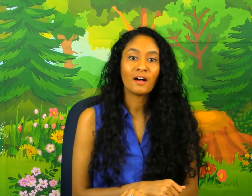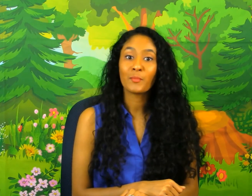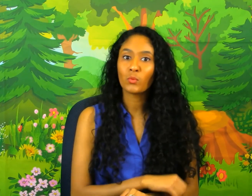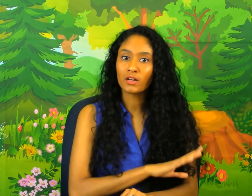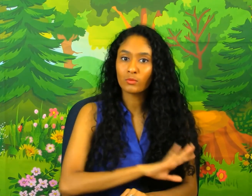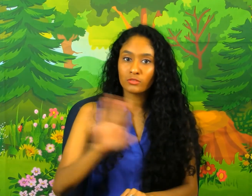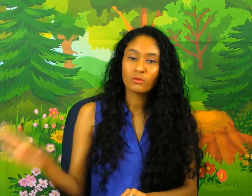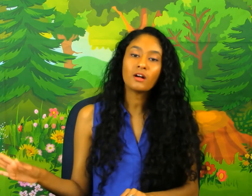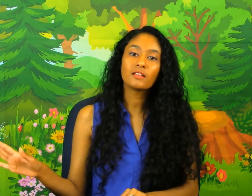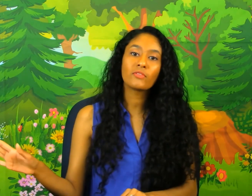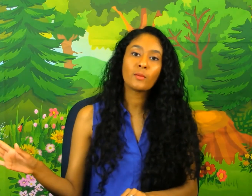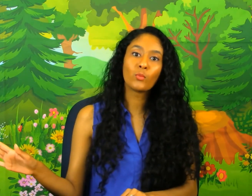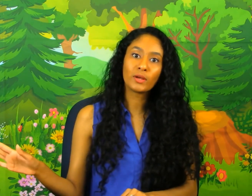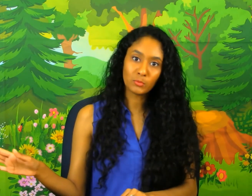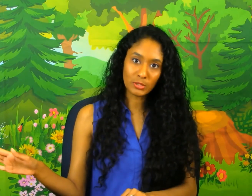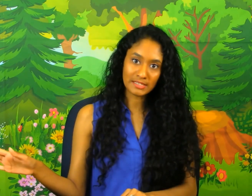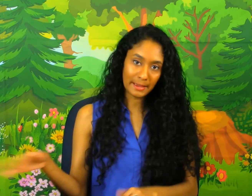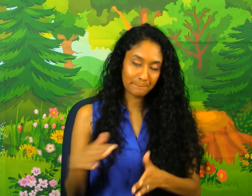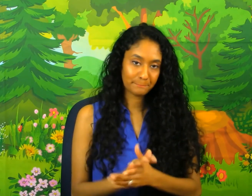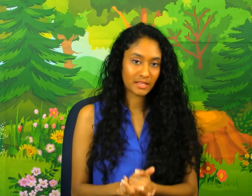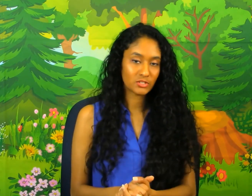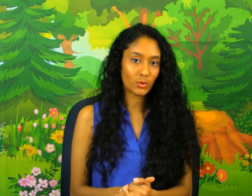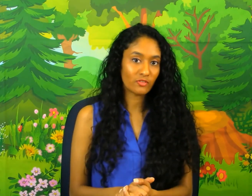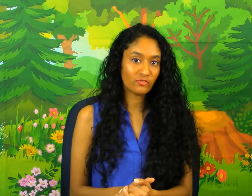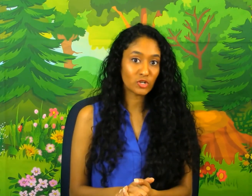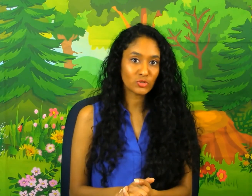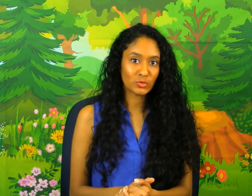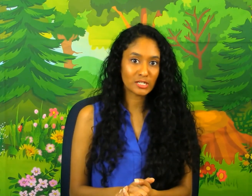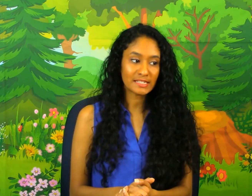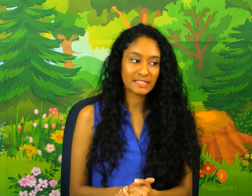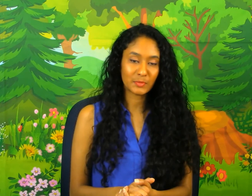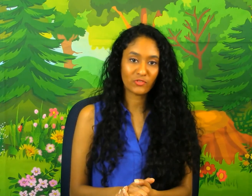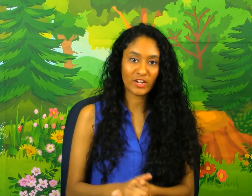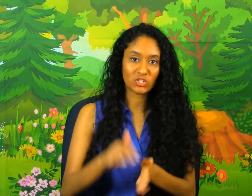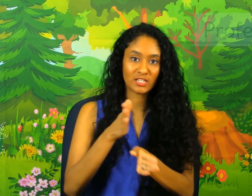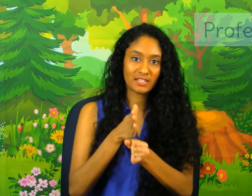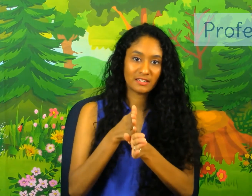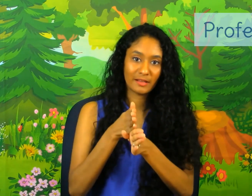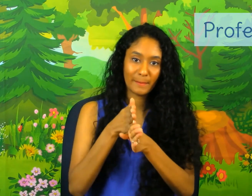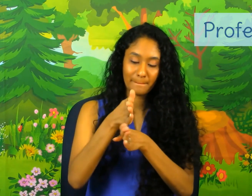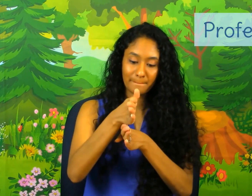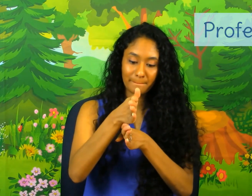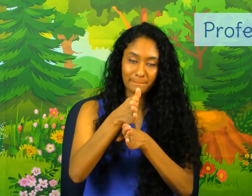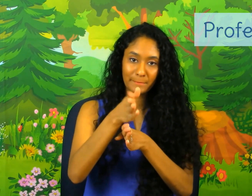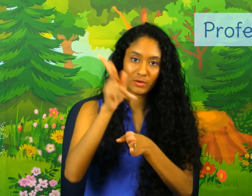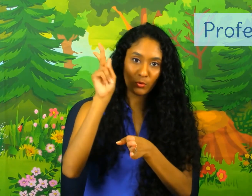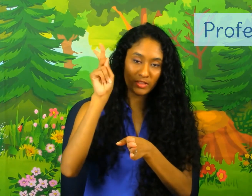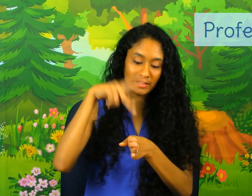we're gonna run through all of them one more time. So our first word is profession, or the letter